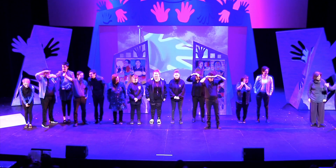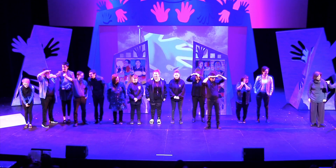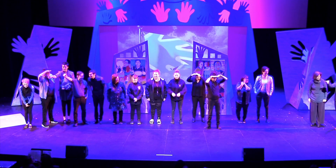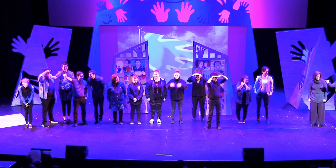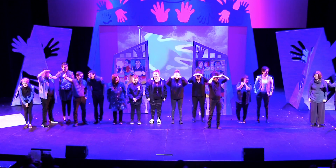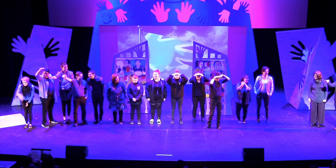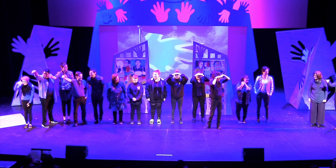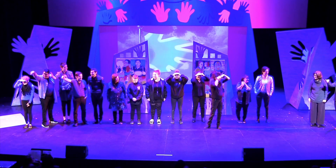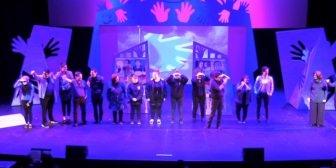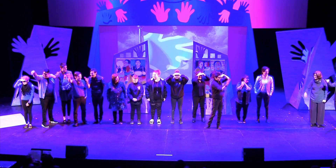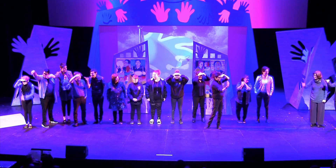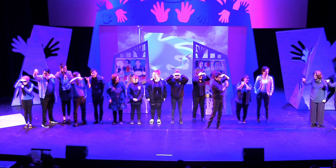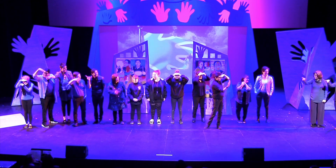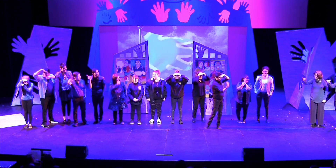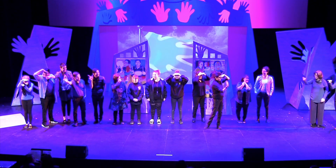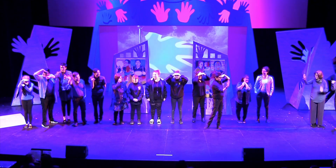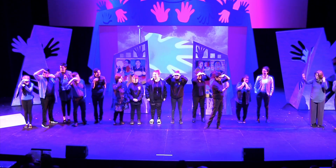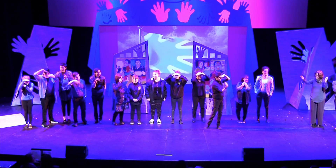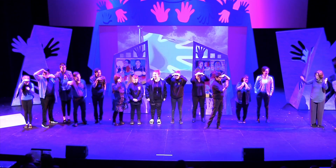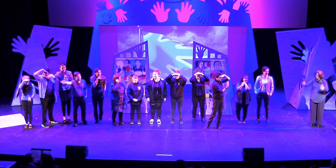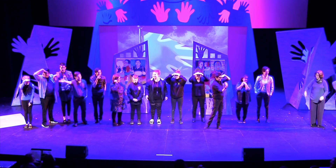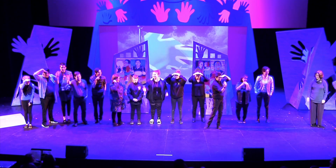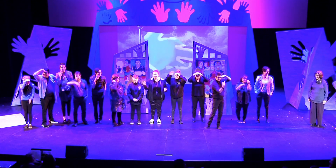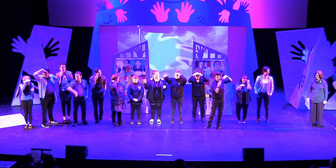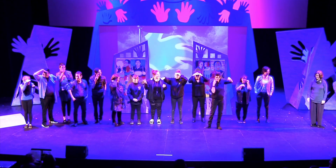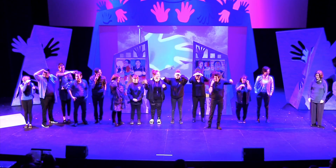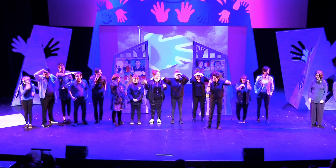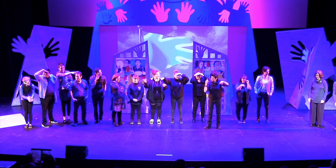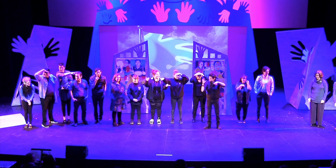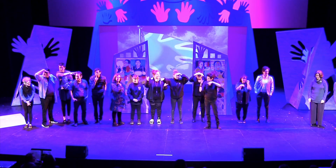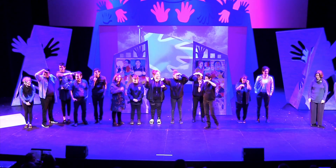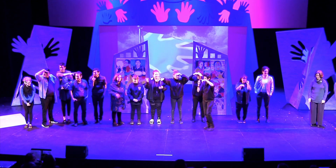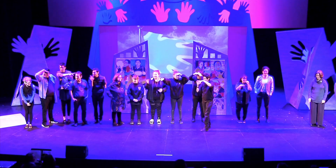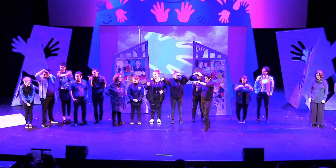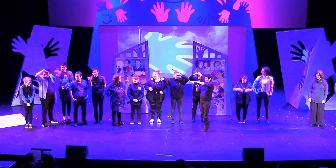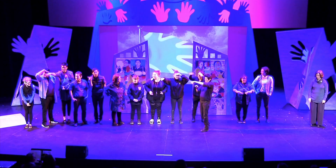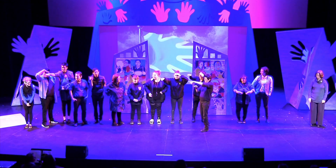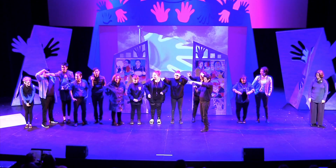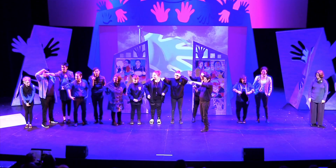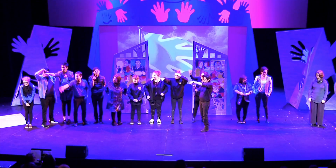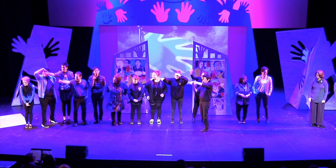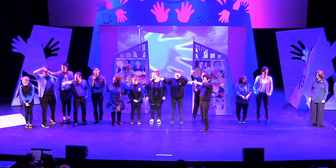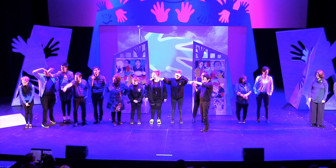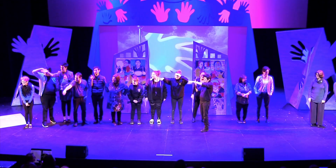Is Karen Christie one of our directors in the audience? If she and Patty could please come up to the